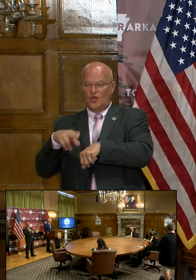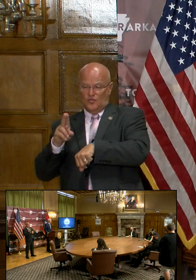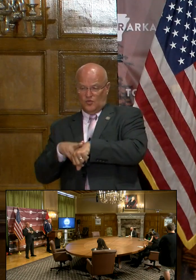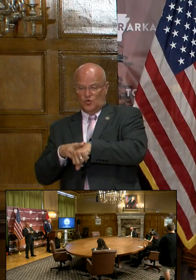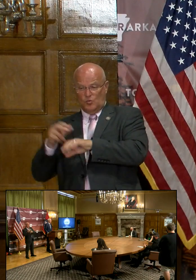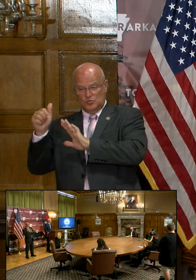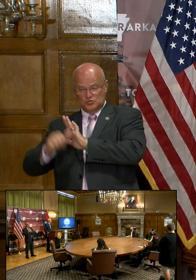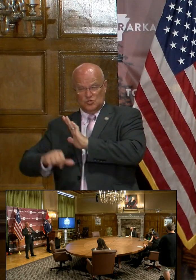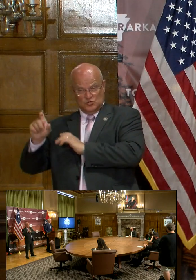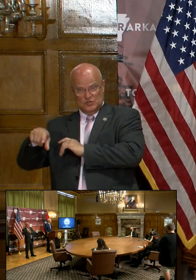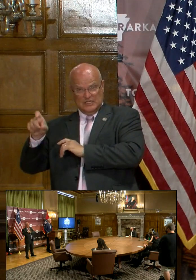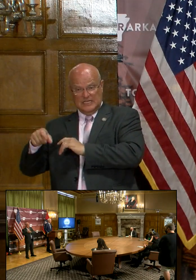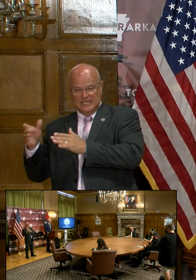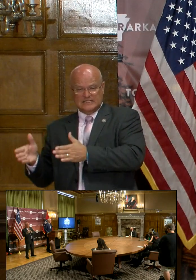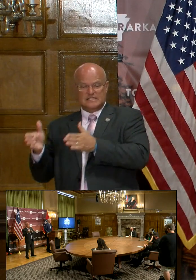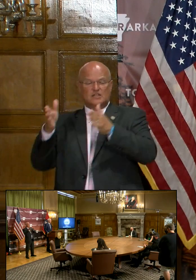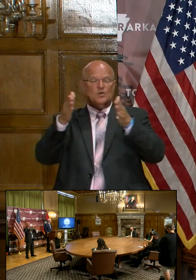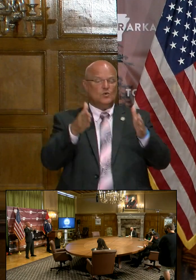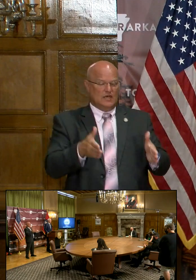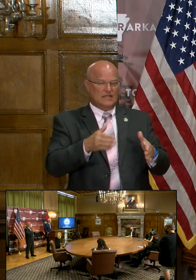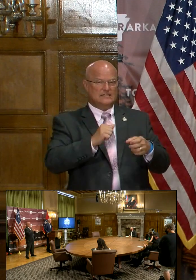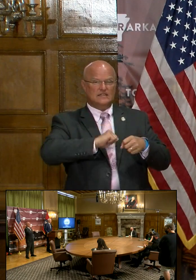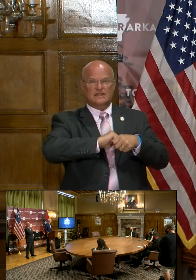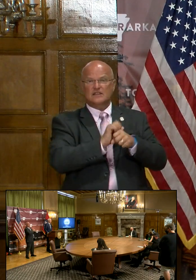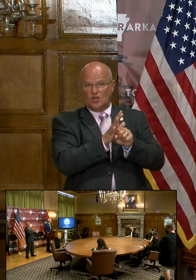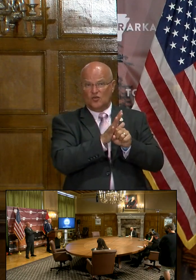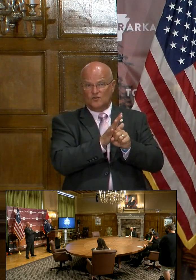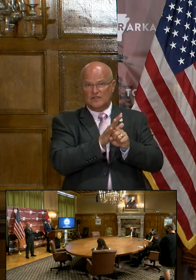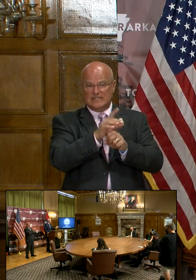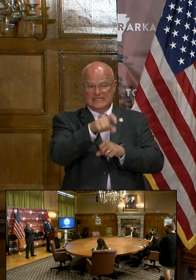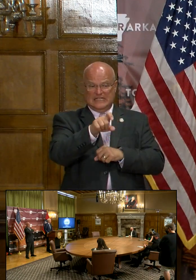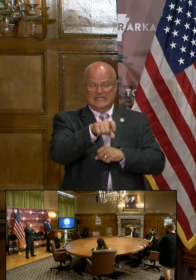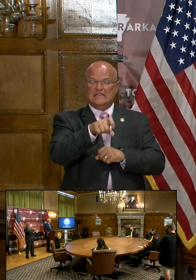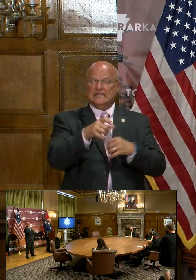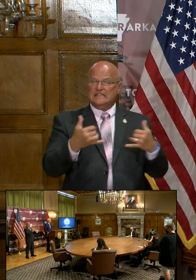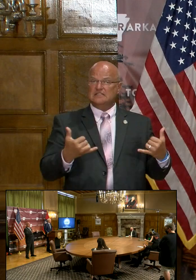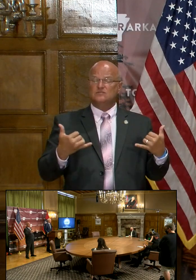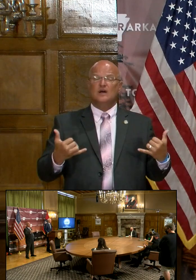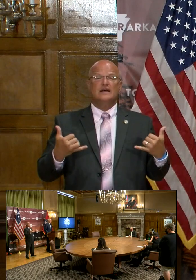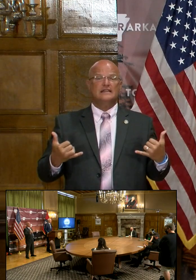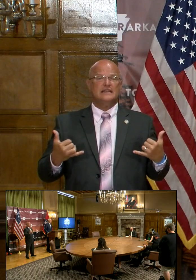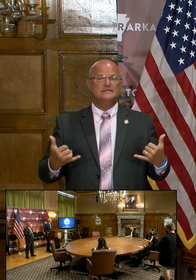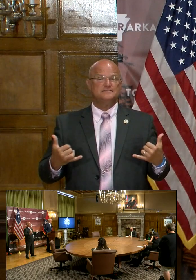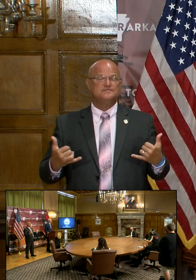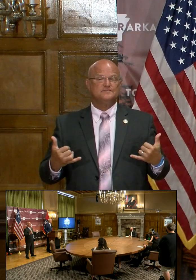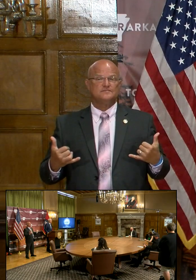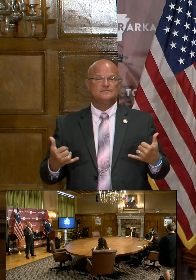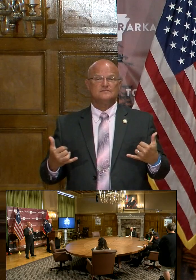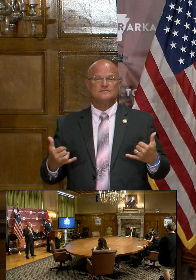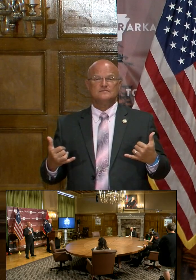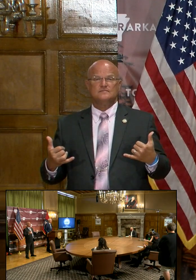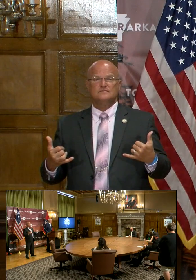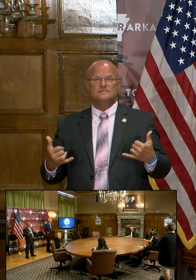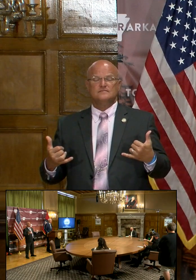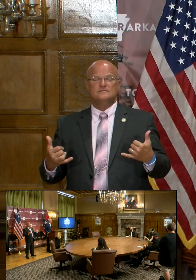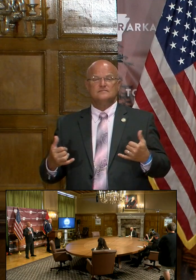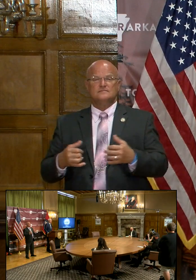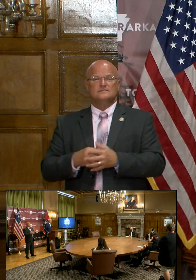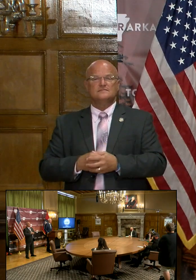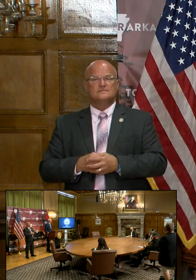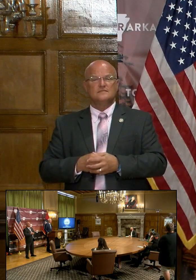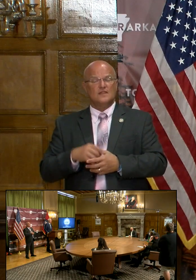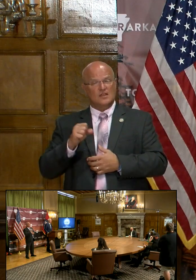usual surgery needs as well as with the additional COVID patients that we